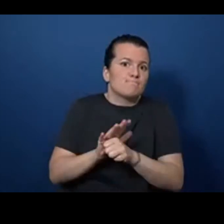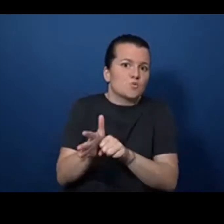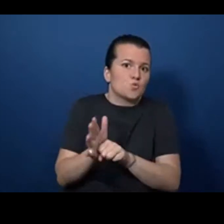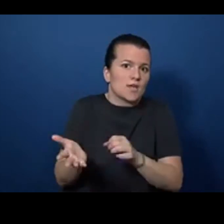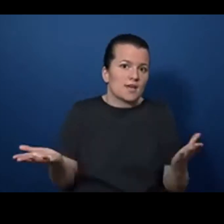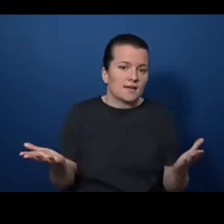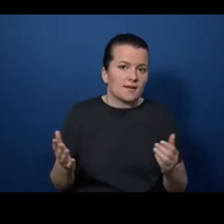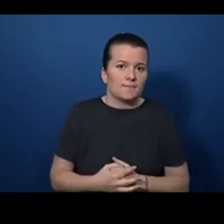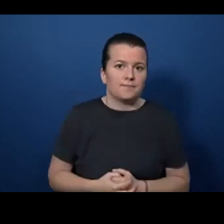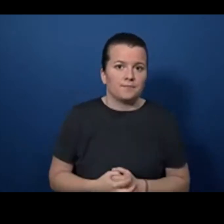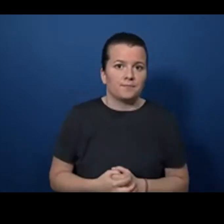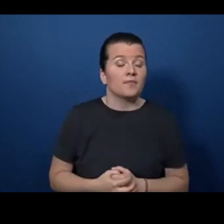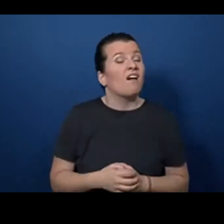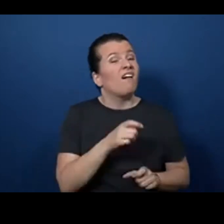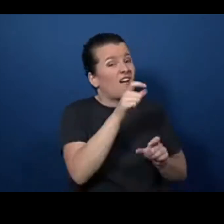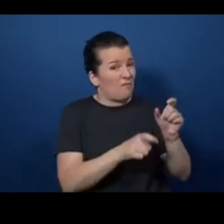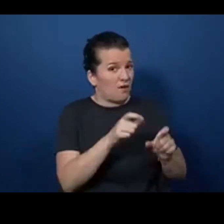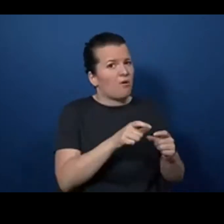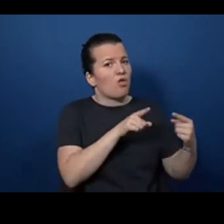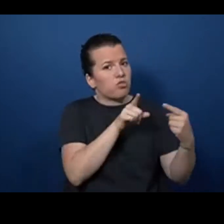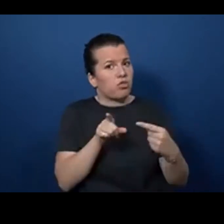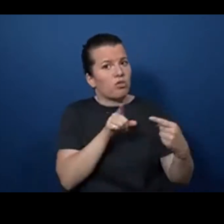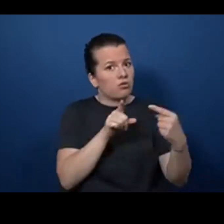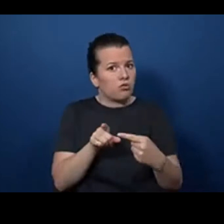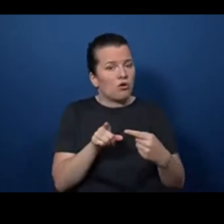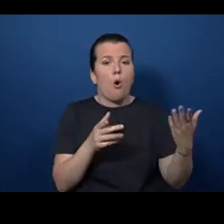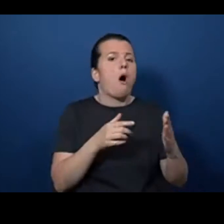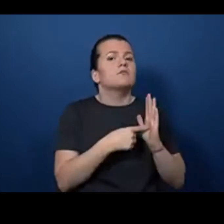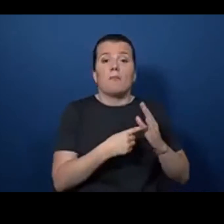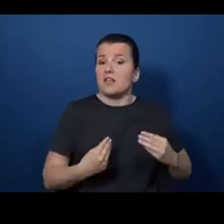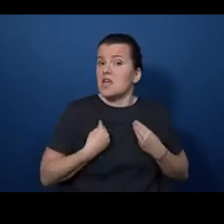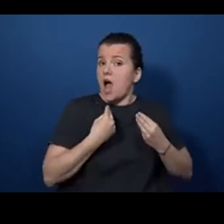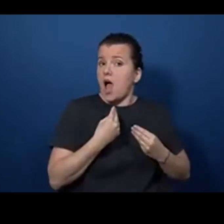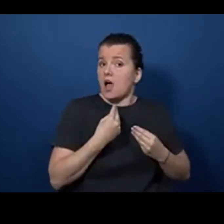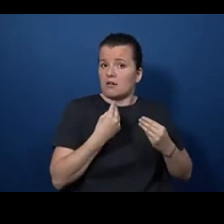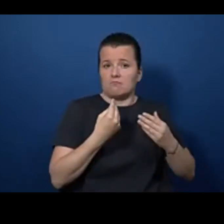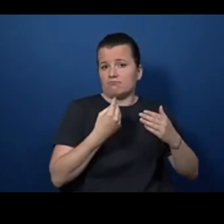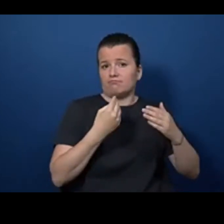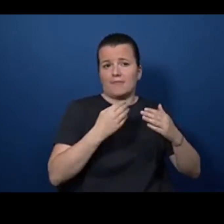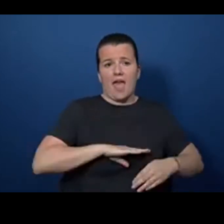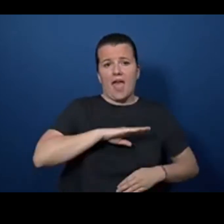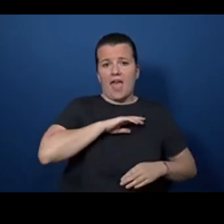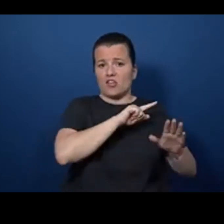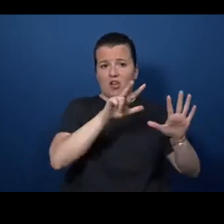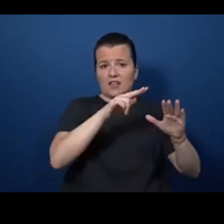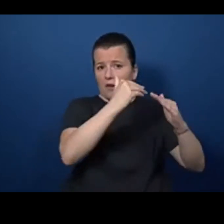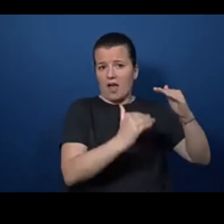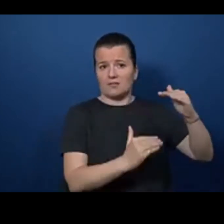are perpetrators of bullying may be legal minors and then may not have criminal sanctions applied to them.